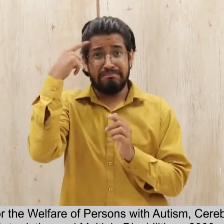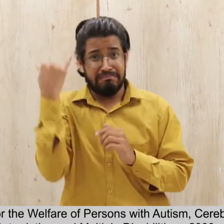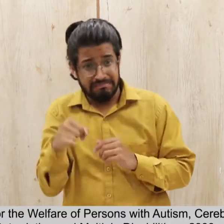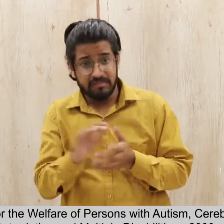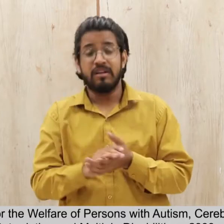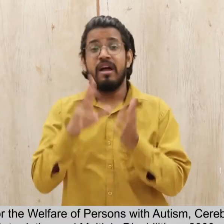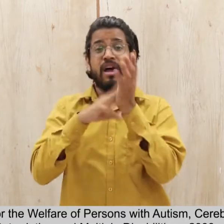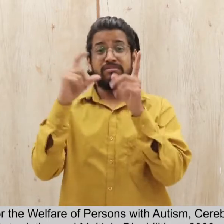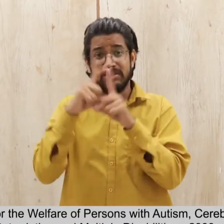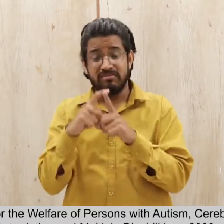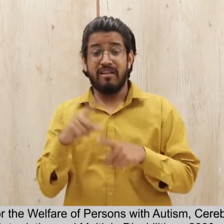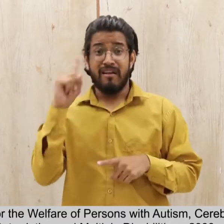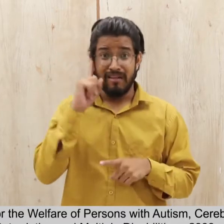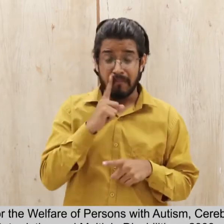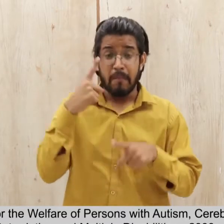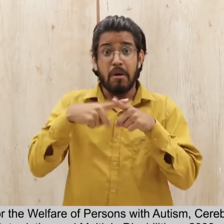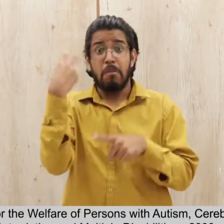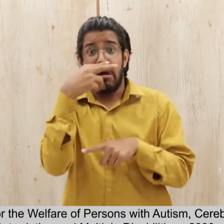Multiple Disabilities, 2000.